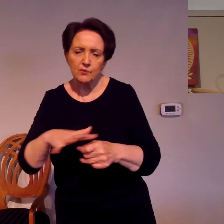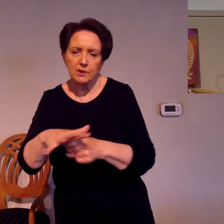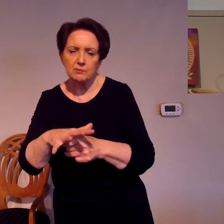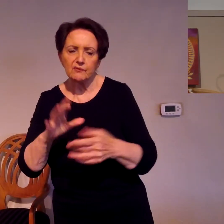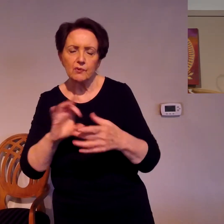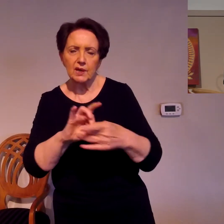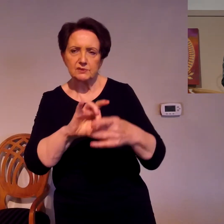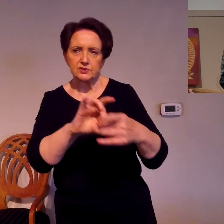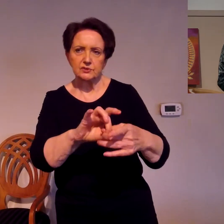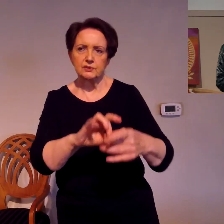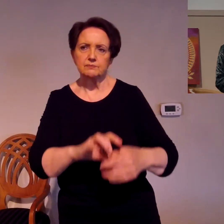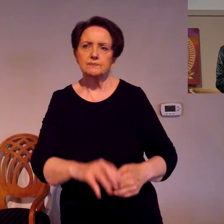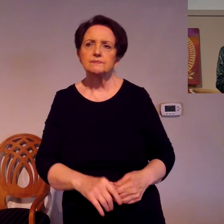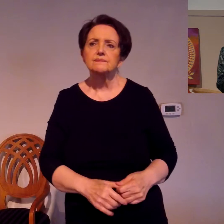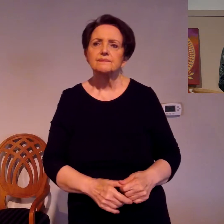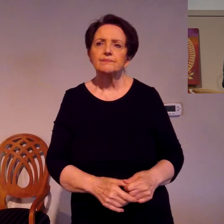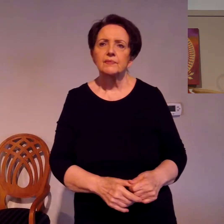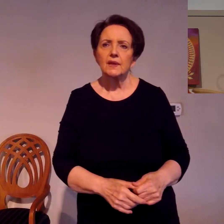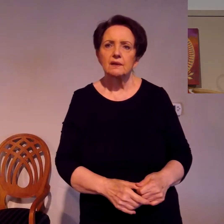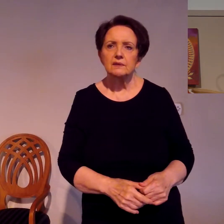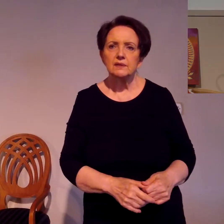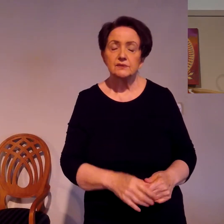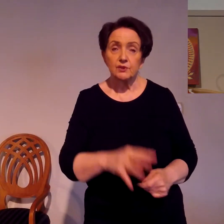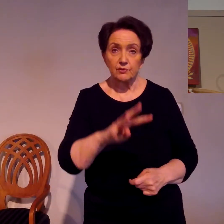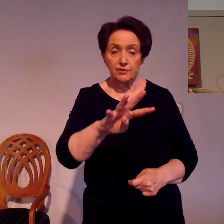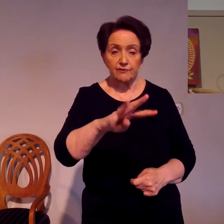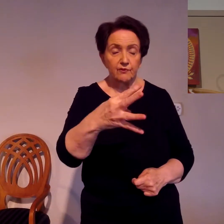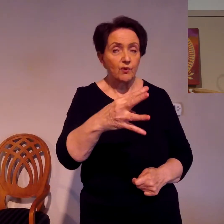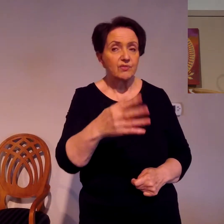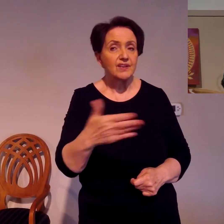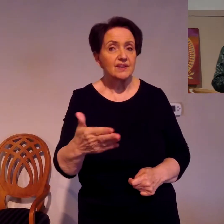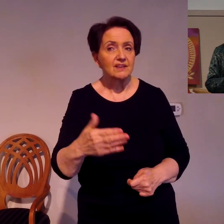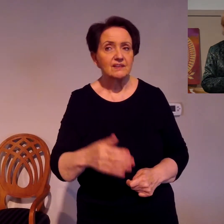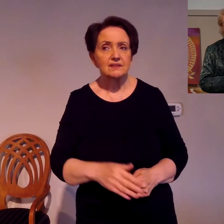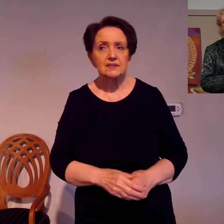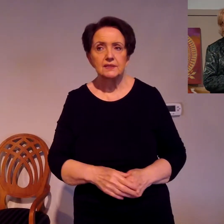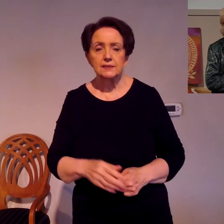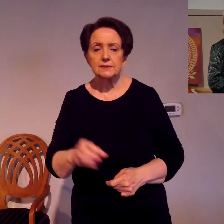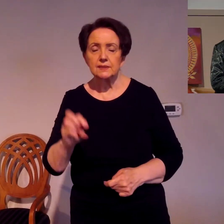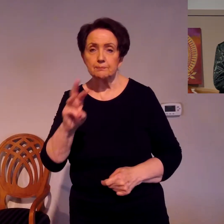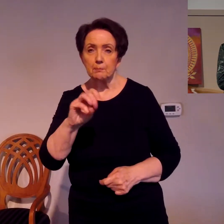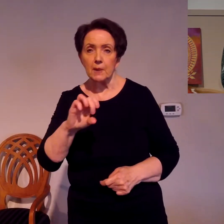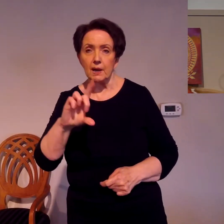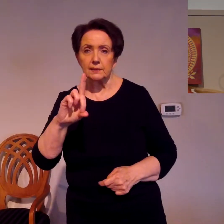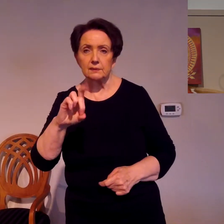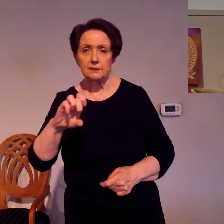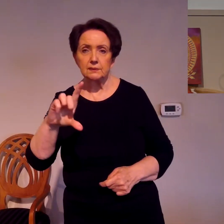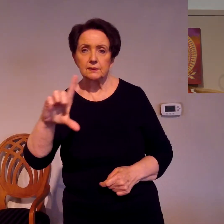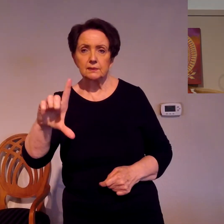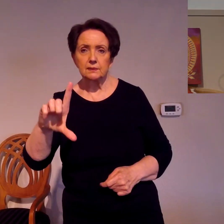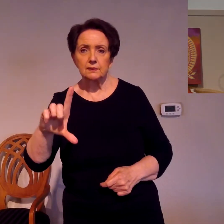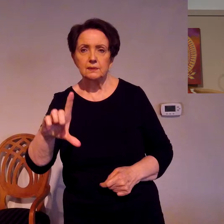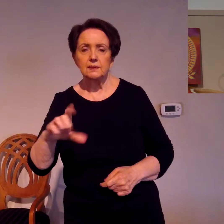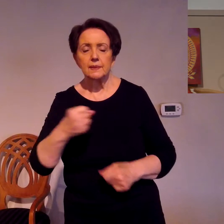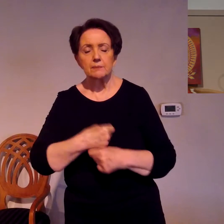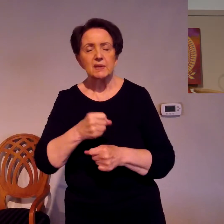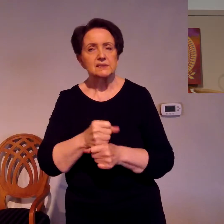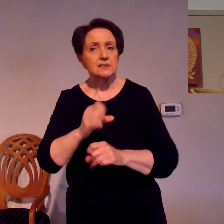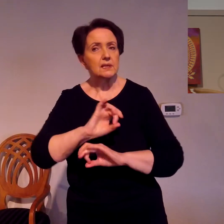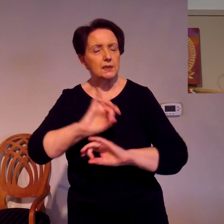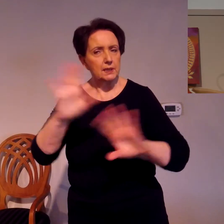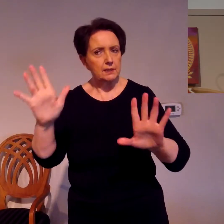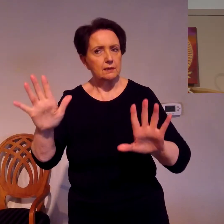relationships. So the fourth thing I want to share with you now is the model of communication that really helps make all of this clear.